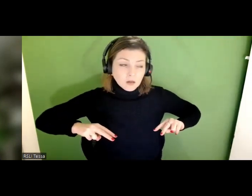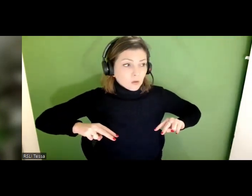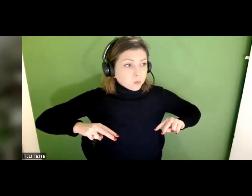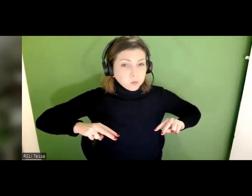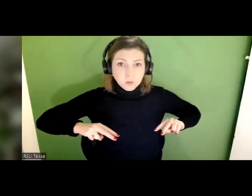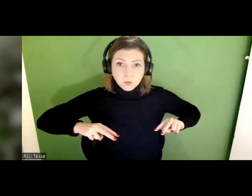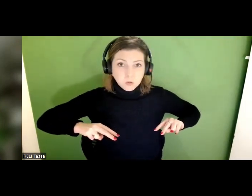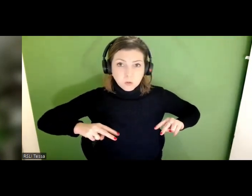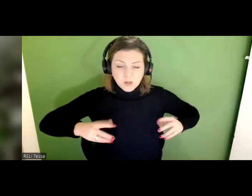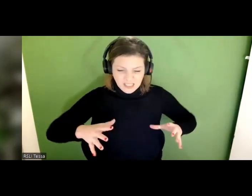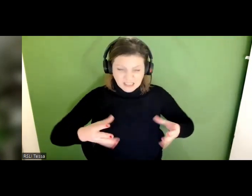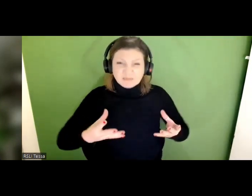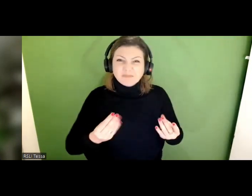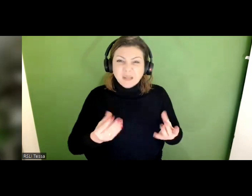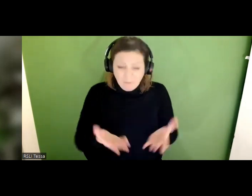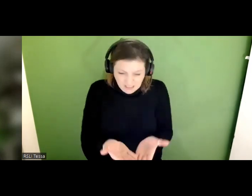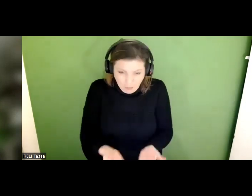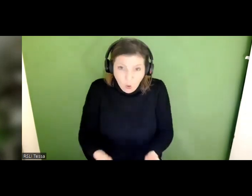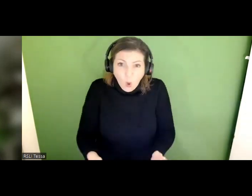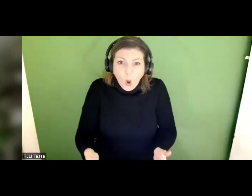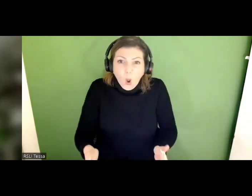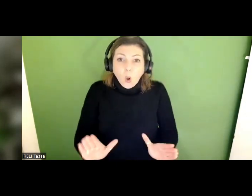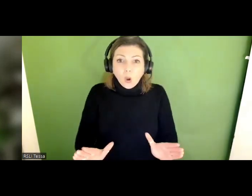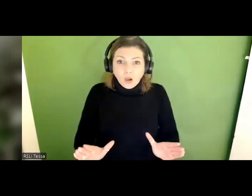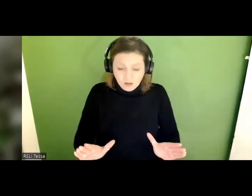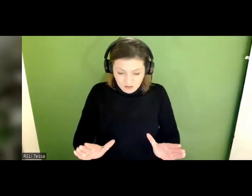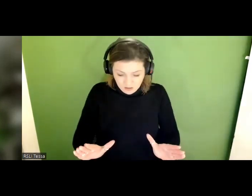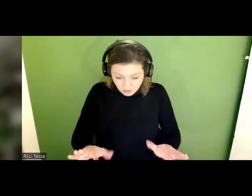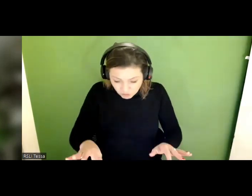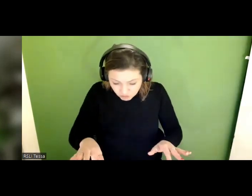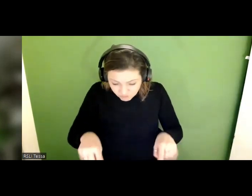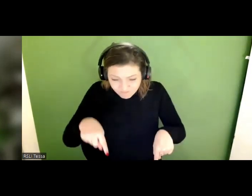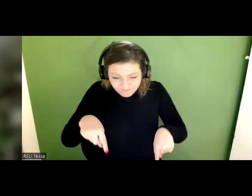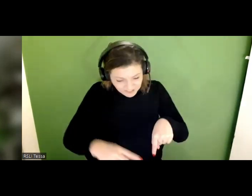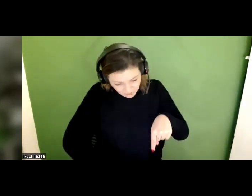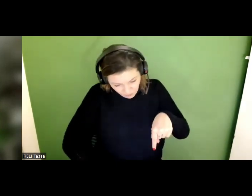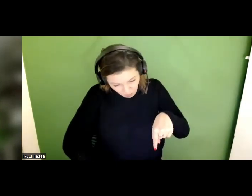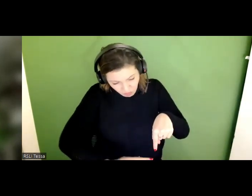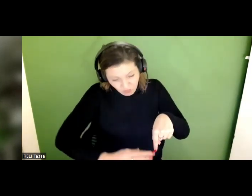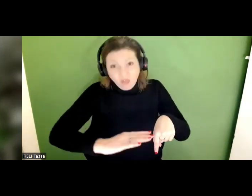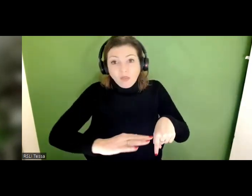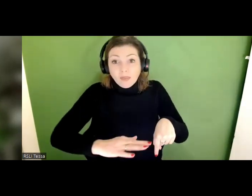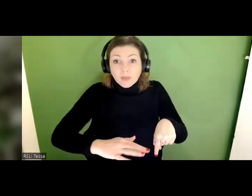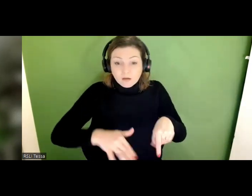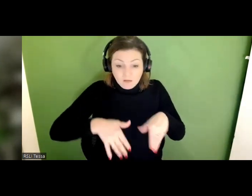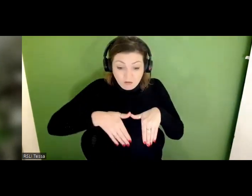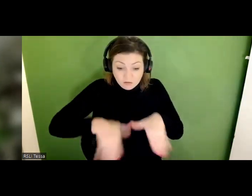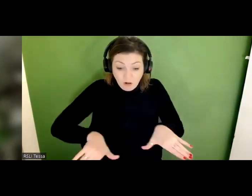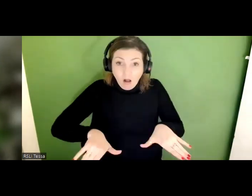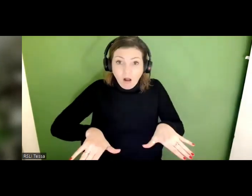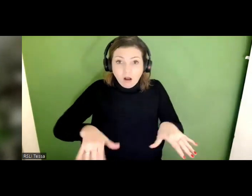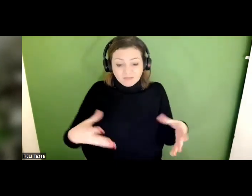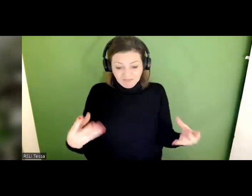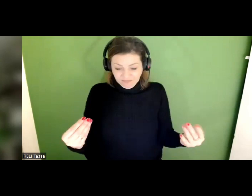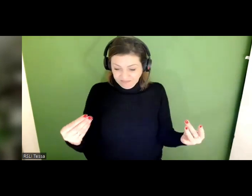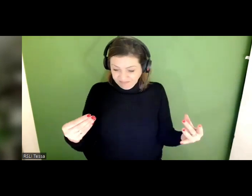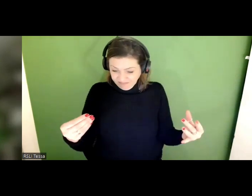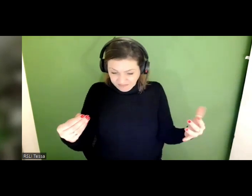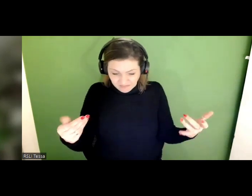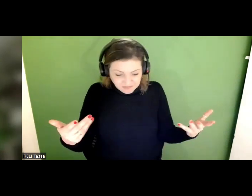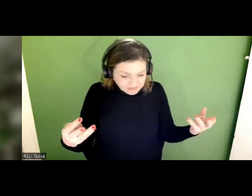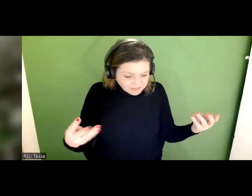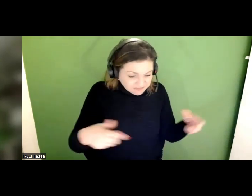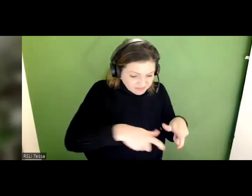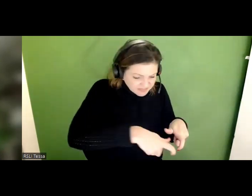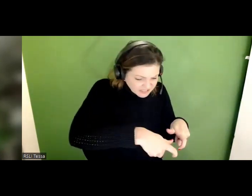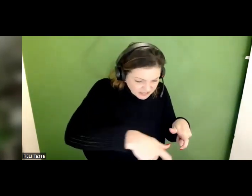straight into a big muddy pothole right up to her shins. Her skirt was dripping wet and covered in slimy mud